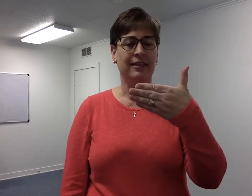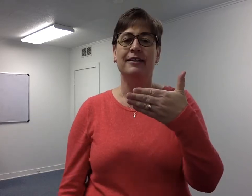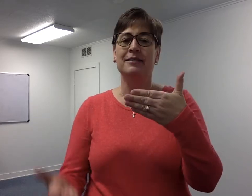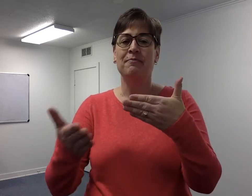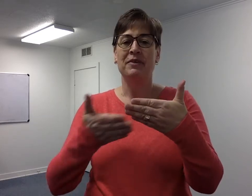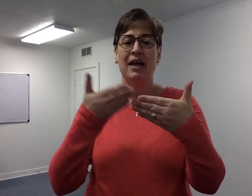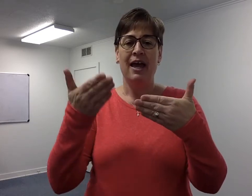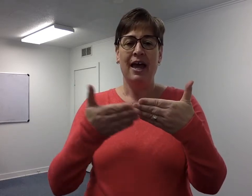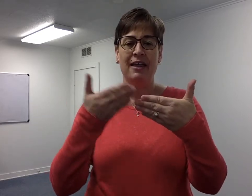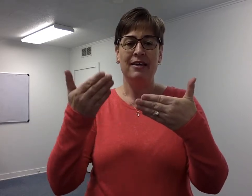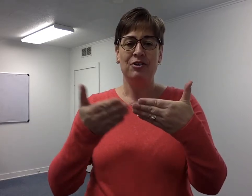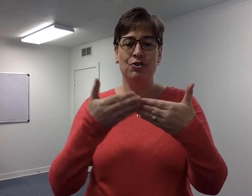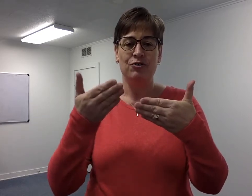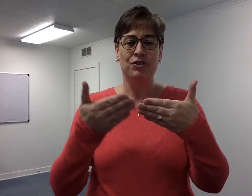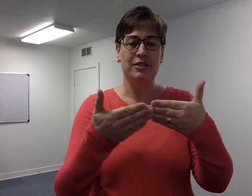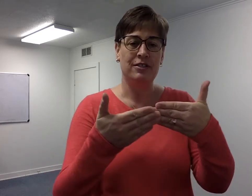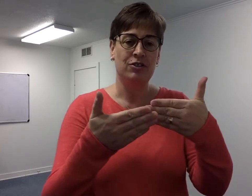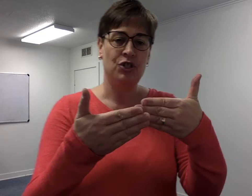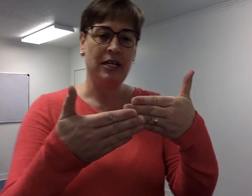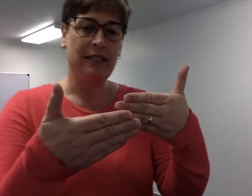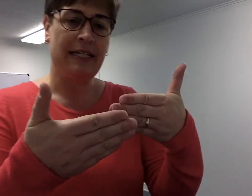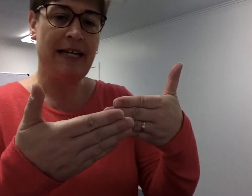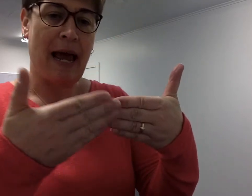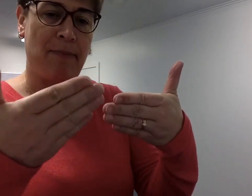this, and then you're just gently tapping